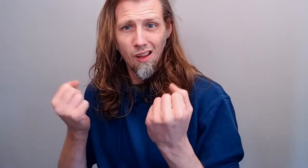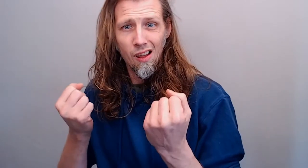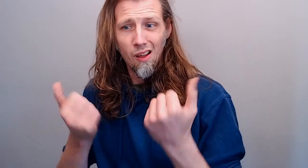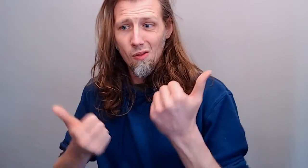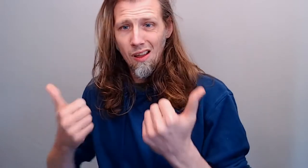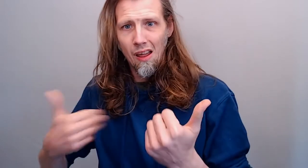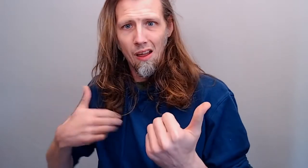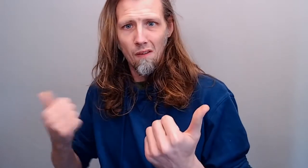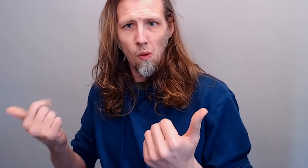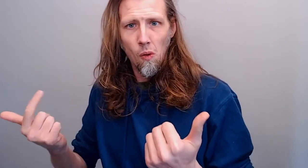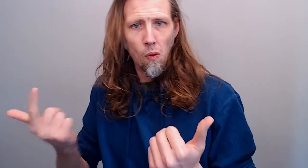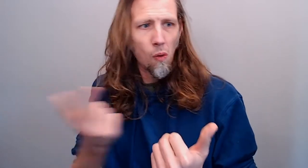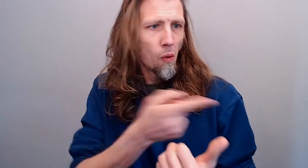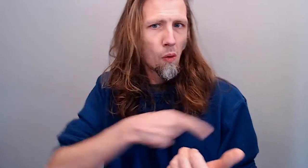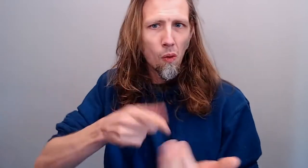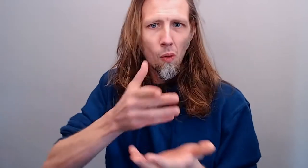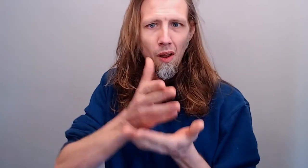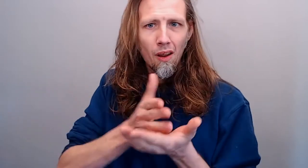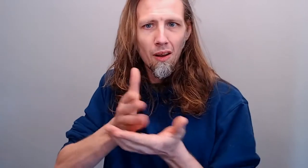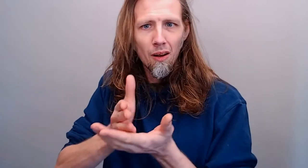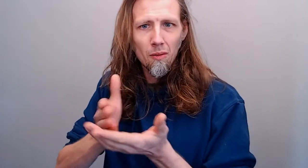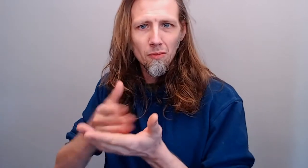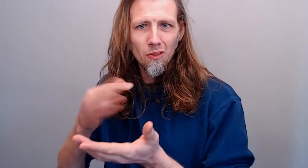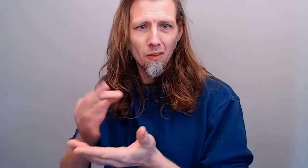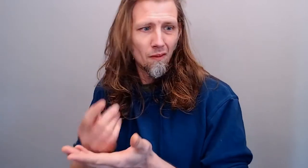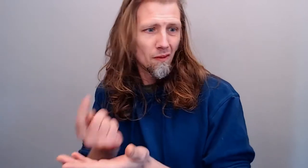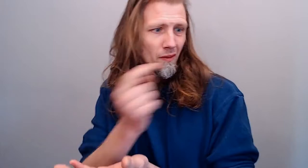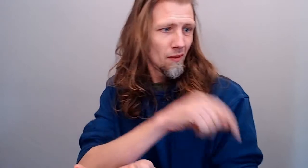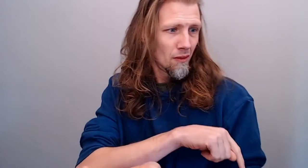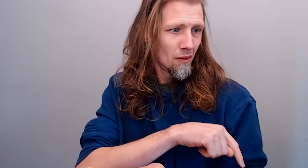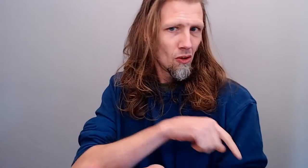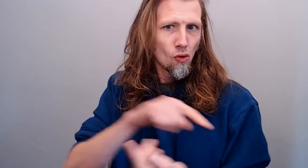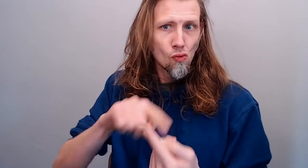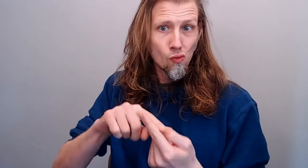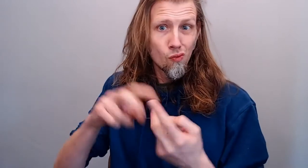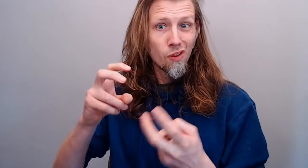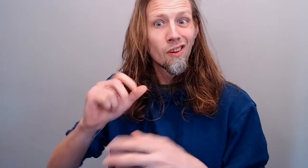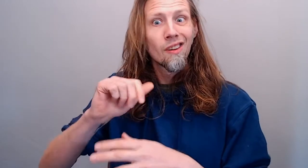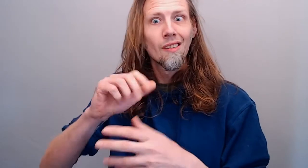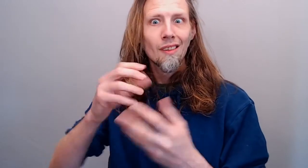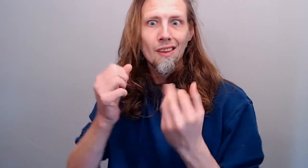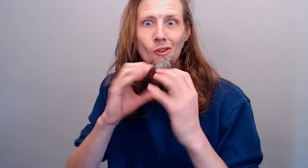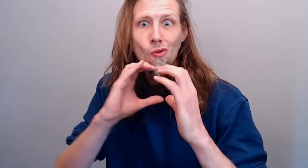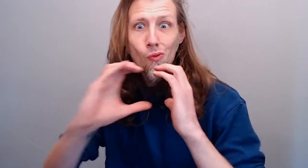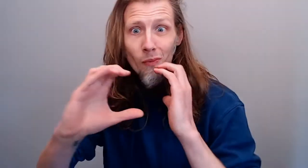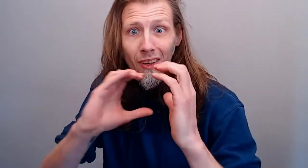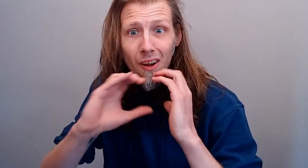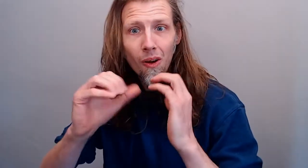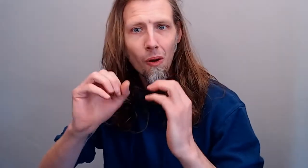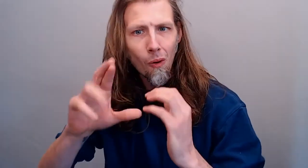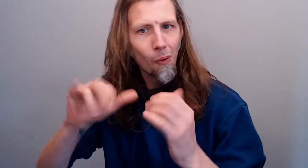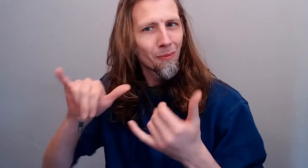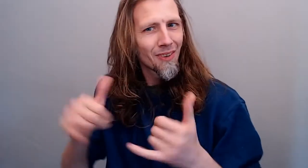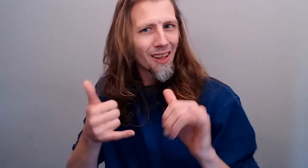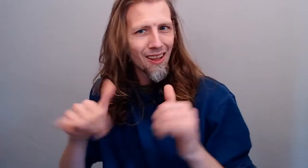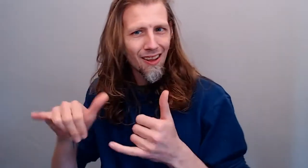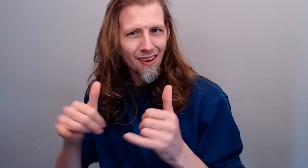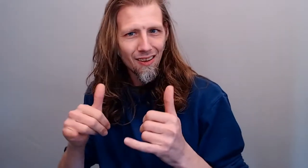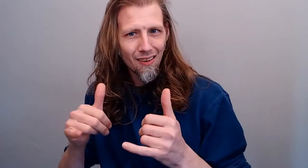the incorporation of sign language, which already has all the necessary components for both communication and play,